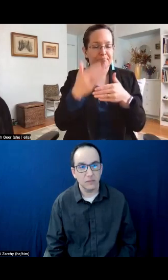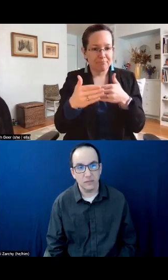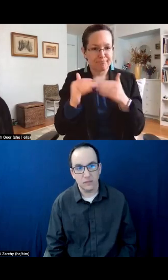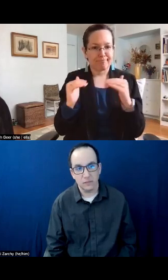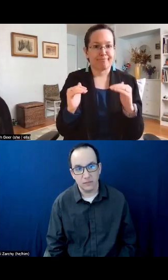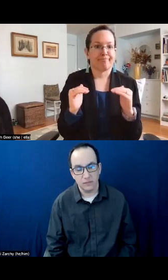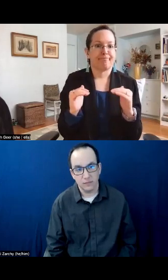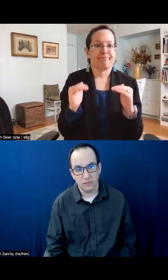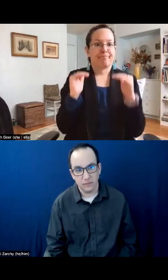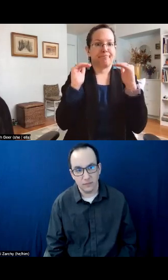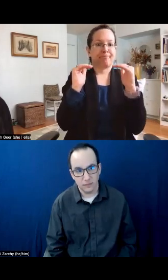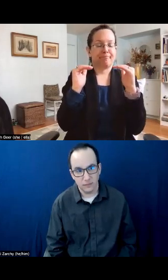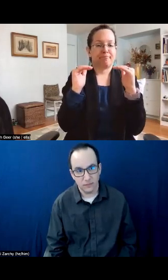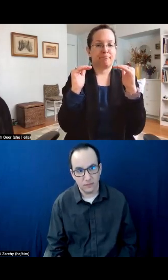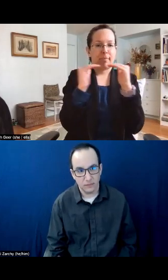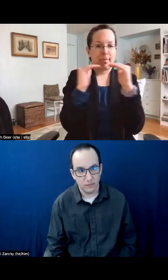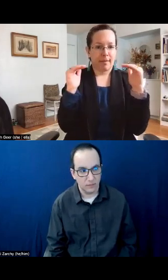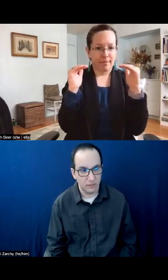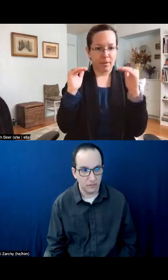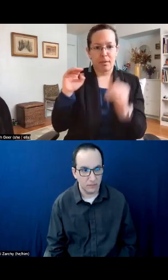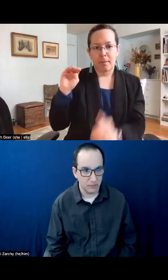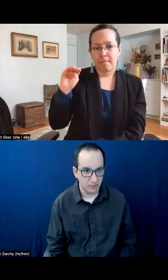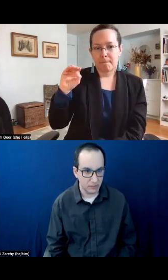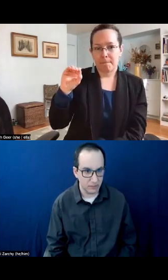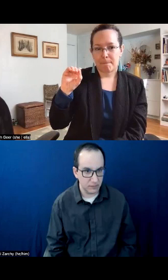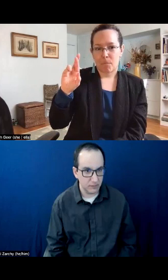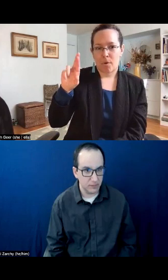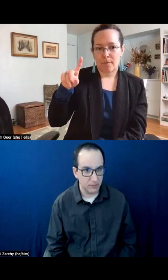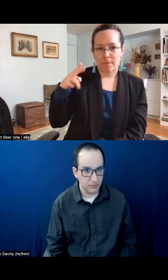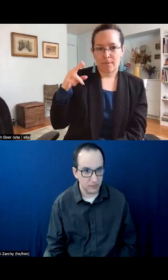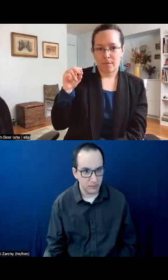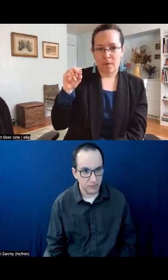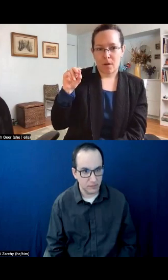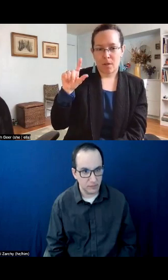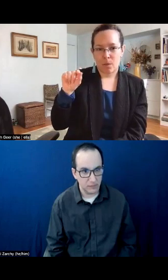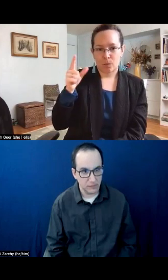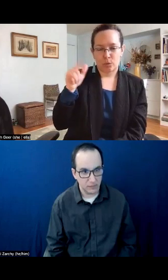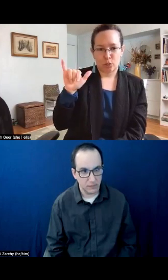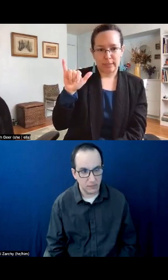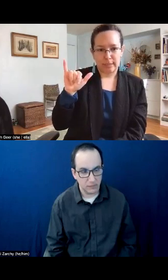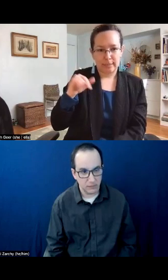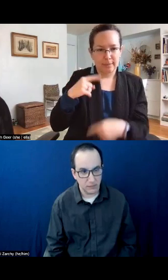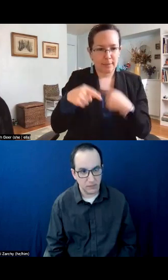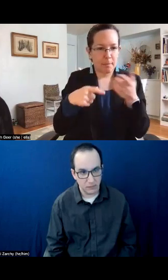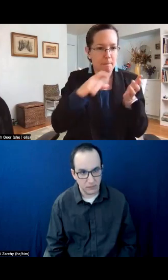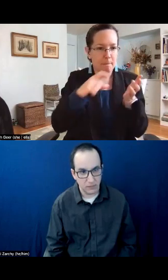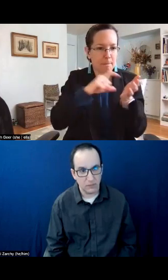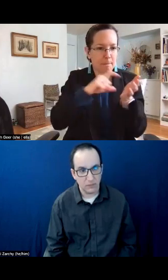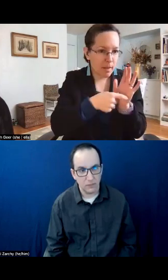though, for phonology, let's move on to morphology, the next level of our discourse.